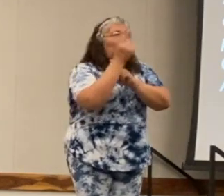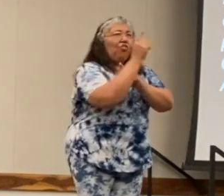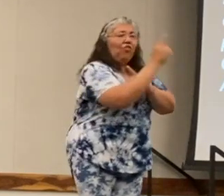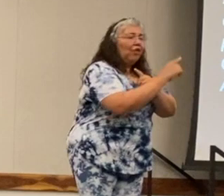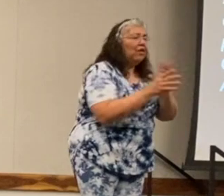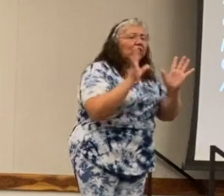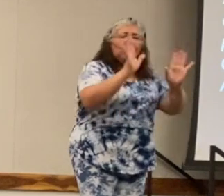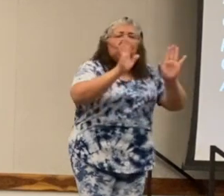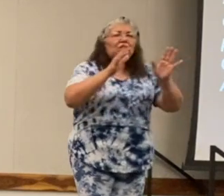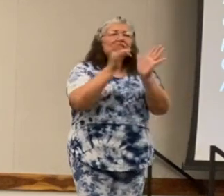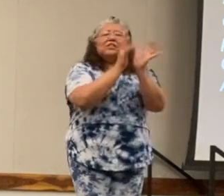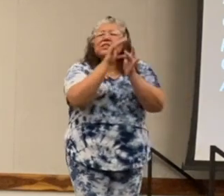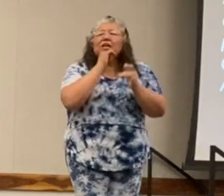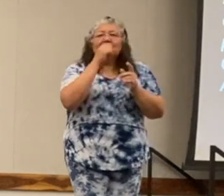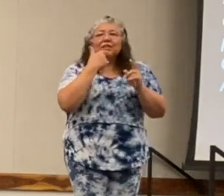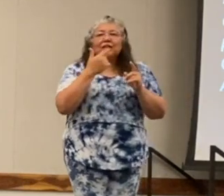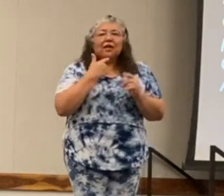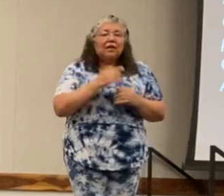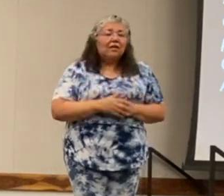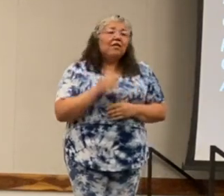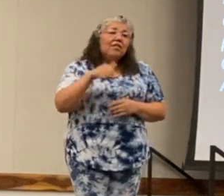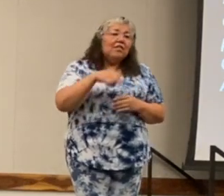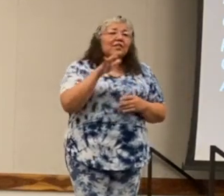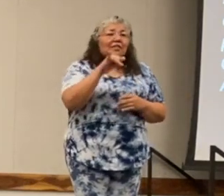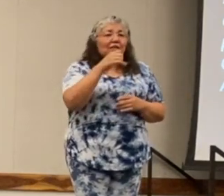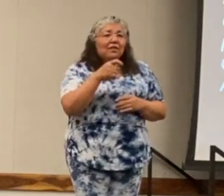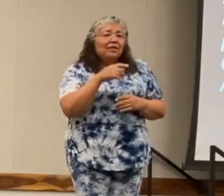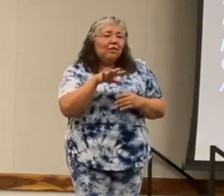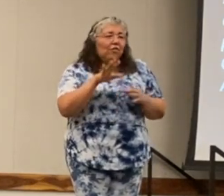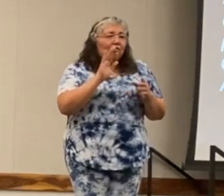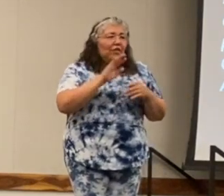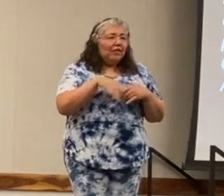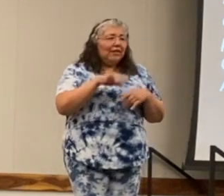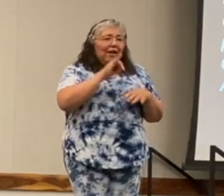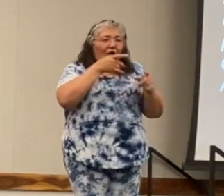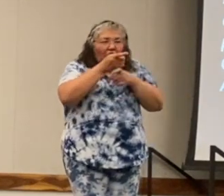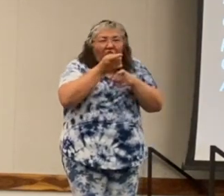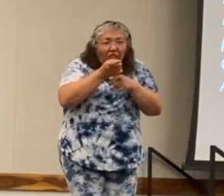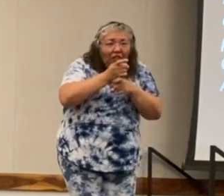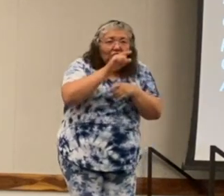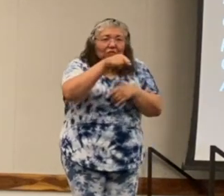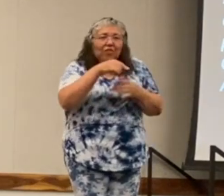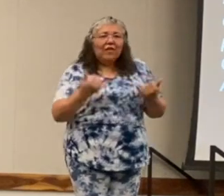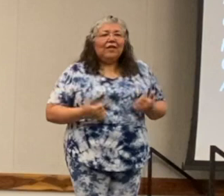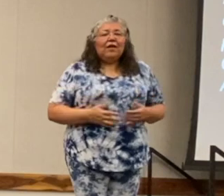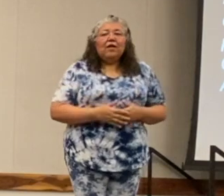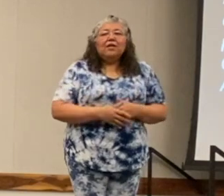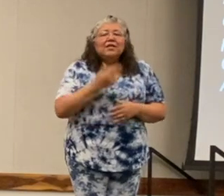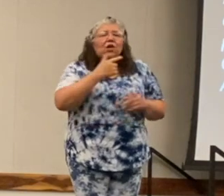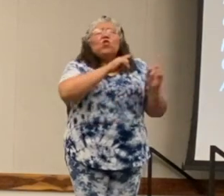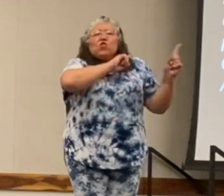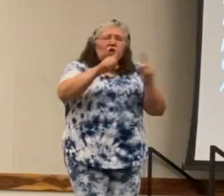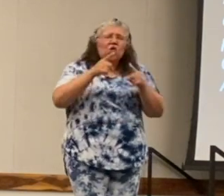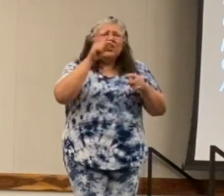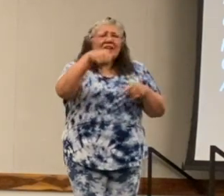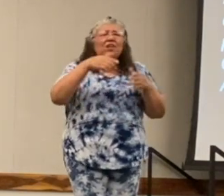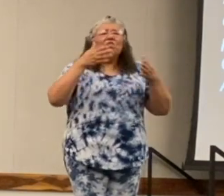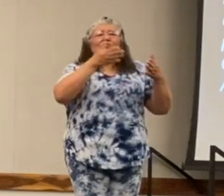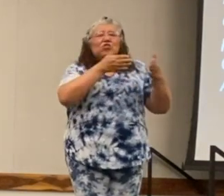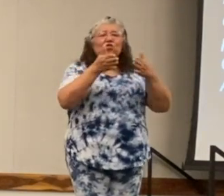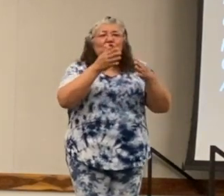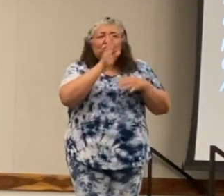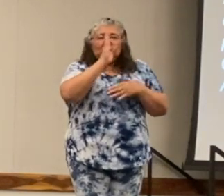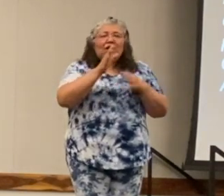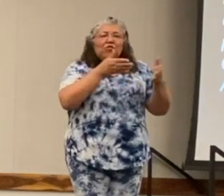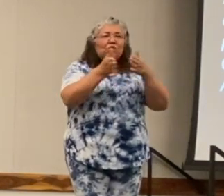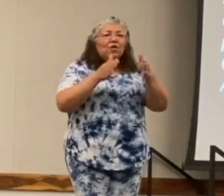you. Jesus is not going to say, well, this is a really play a prank on him right now, right? He's not going to do that. He says, go down the straight street. Walk